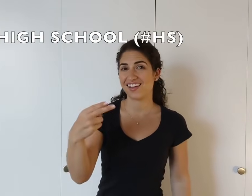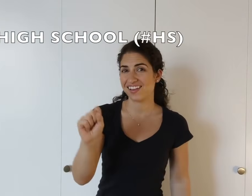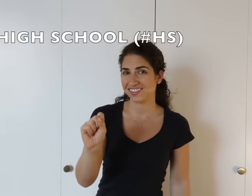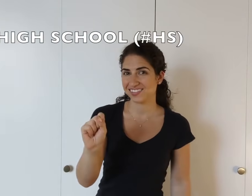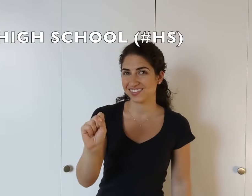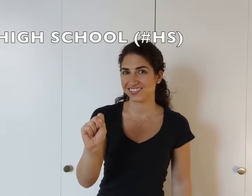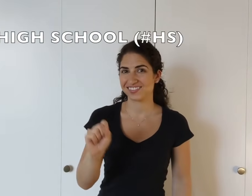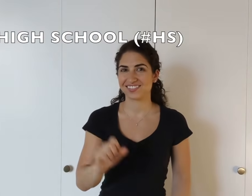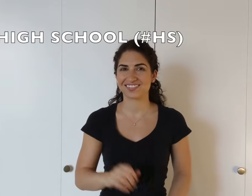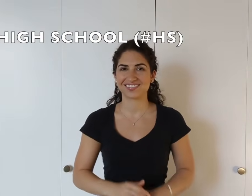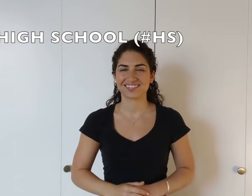High school,